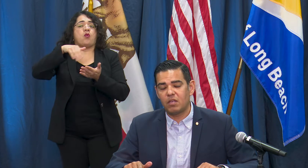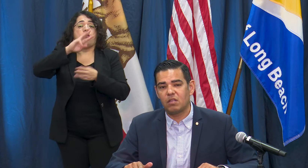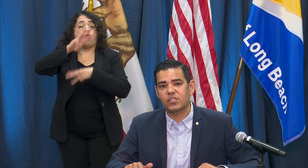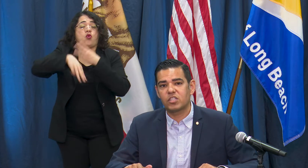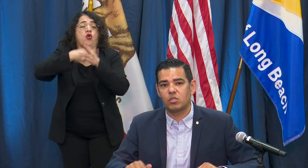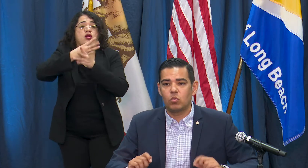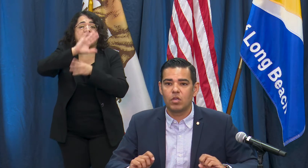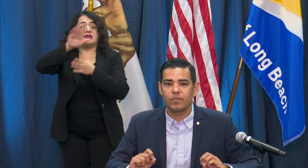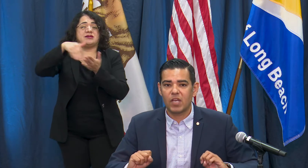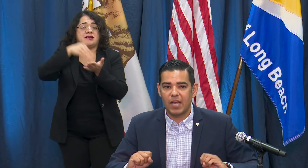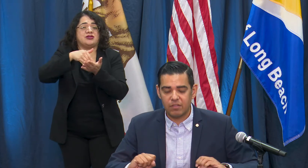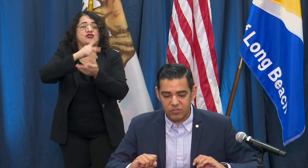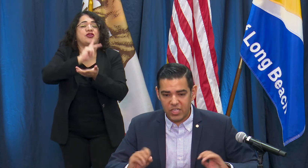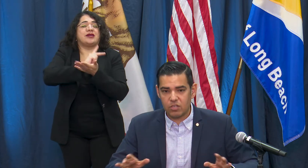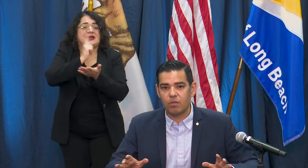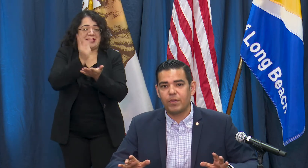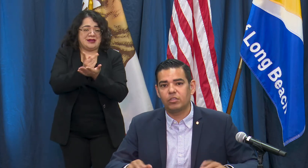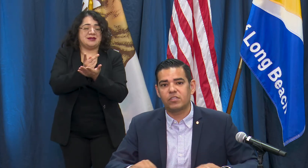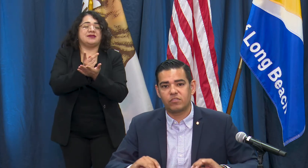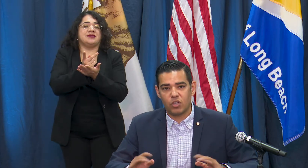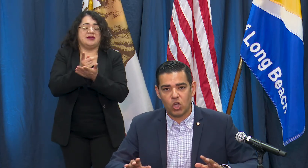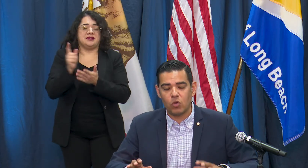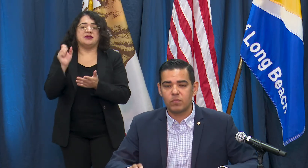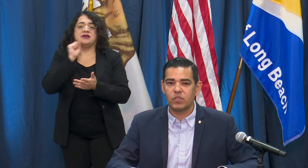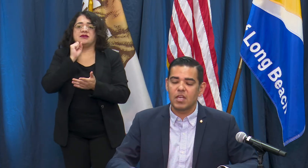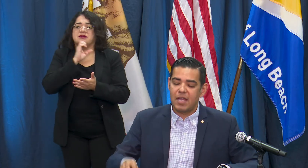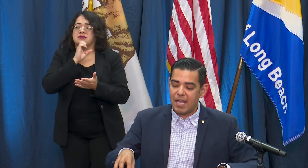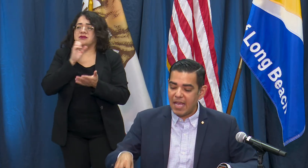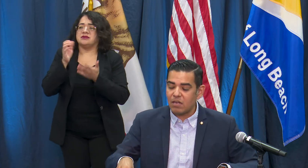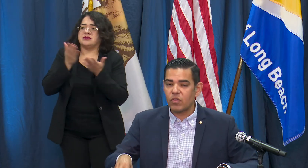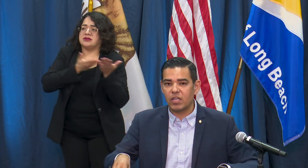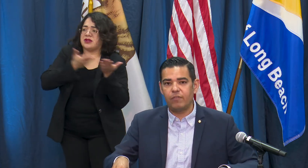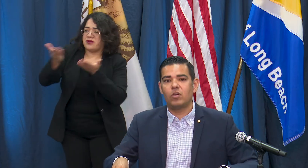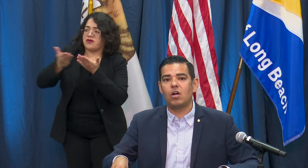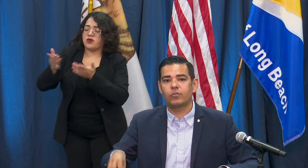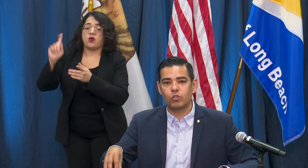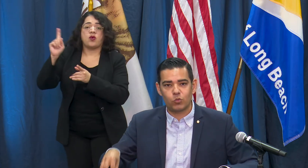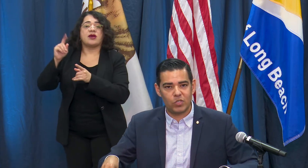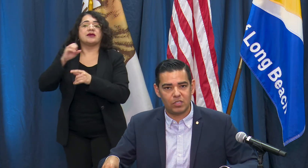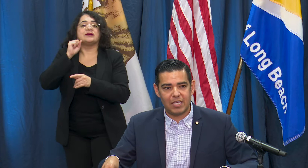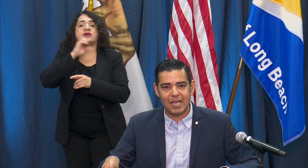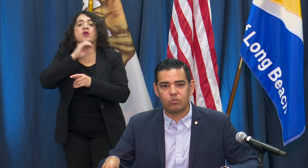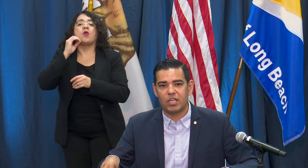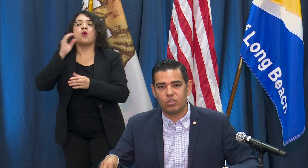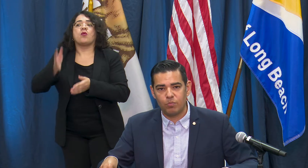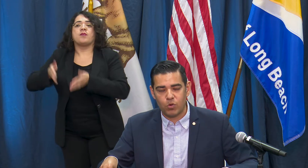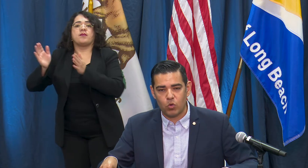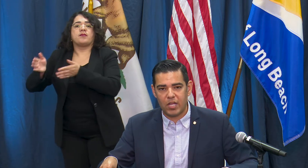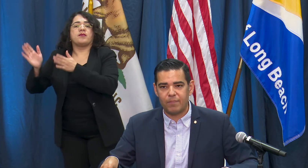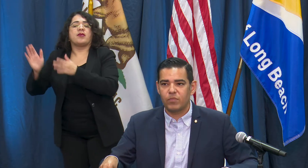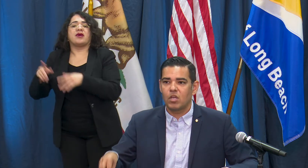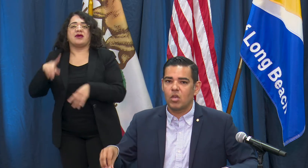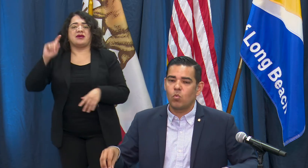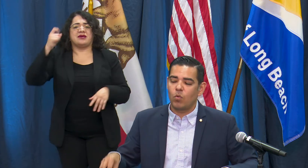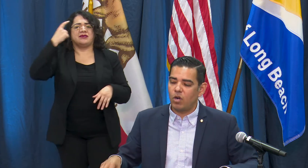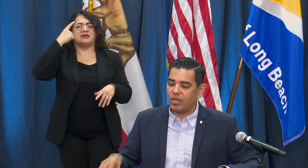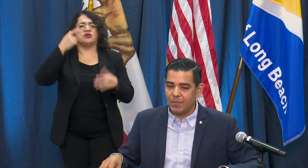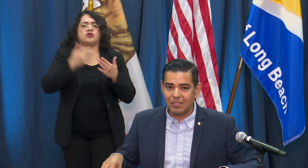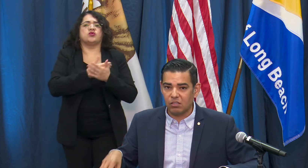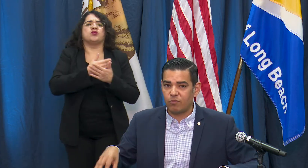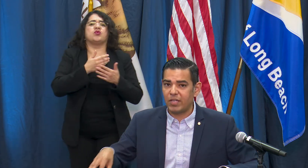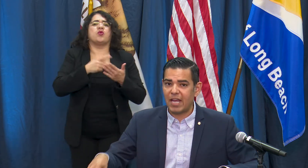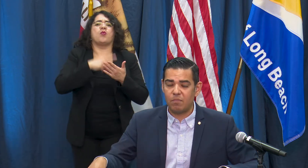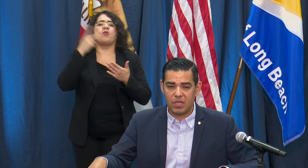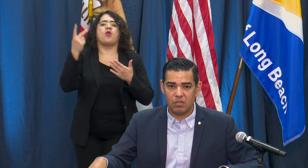delivering meals to senior buildings and senior homes. And the governor also just recently announced a new program where we're